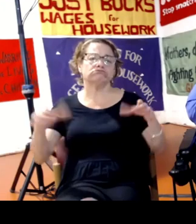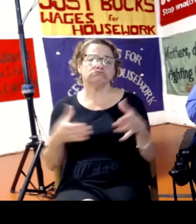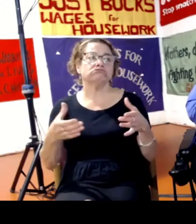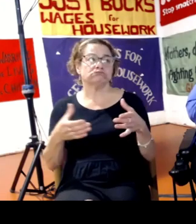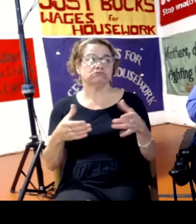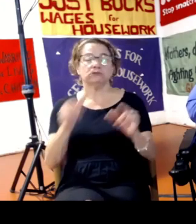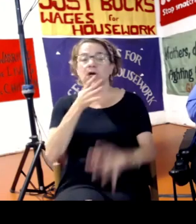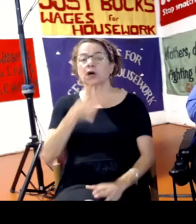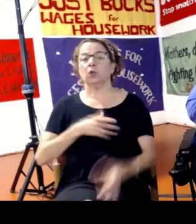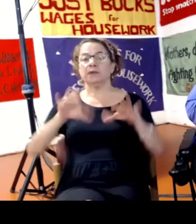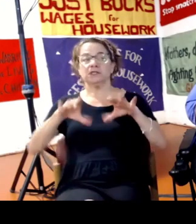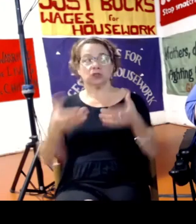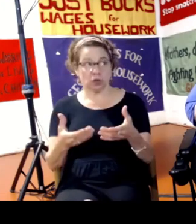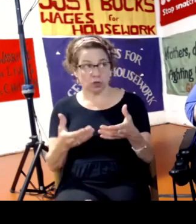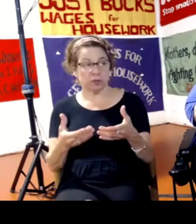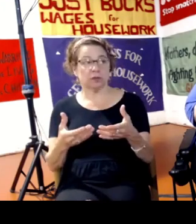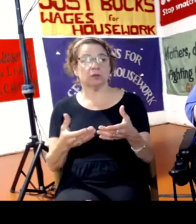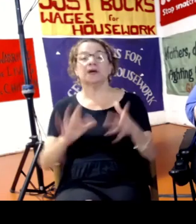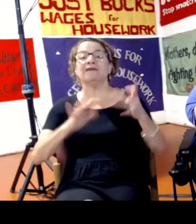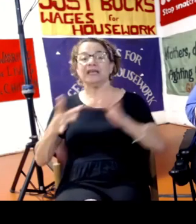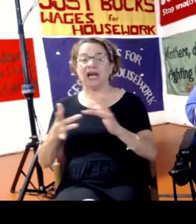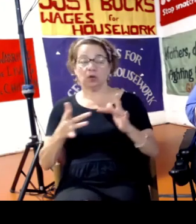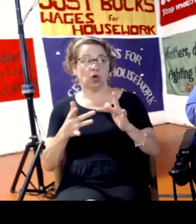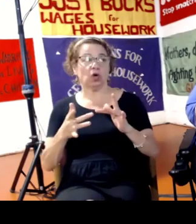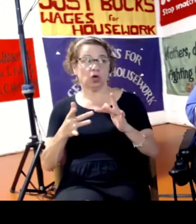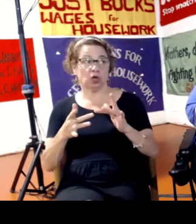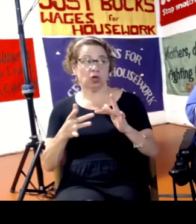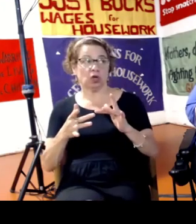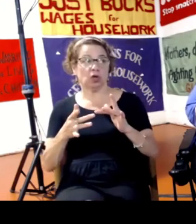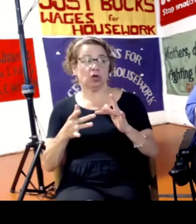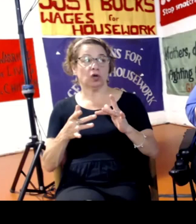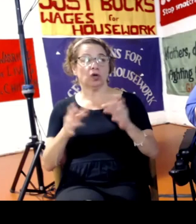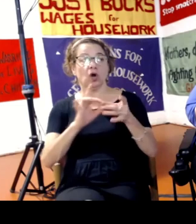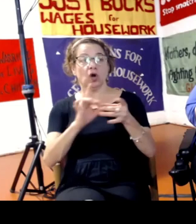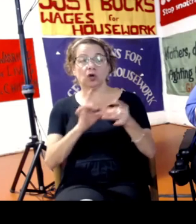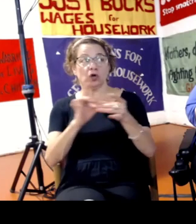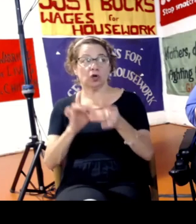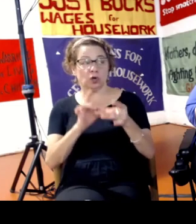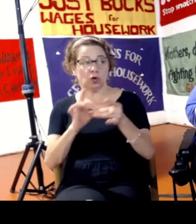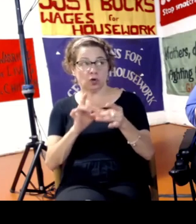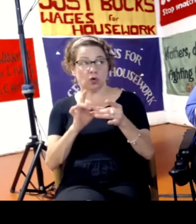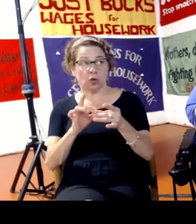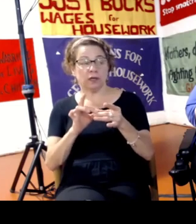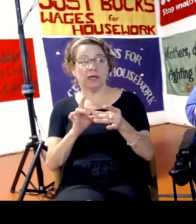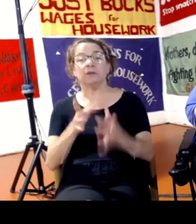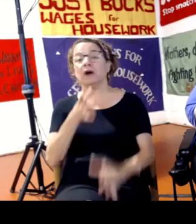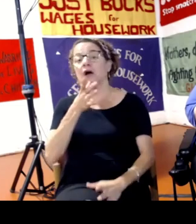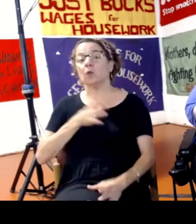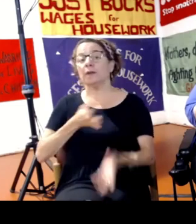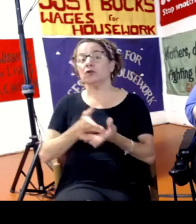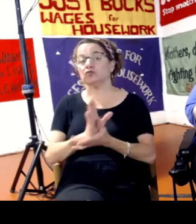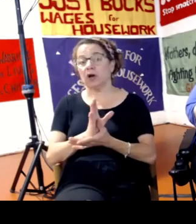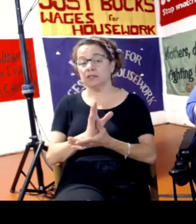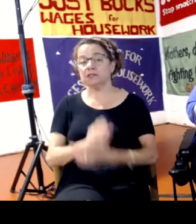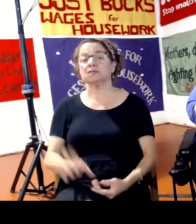the Women Count, Count Women's Work Network, which was coordinated by the Wages for Housework campaign in